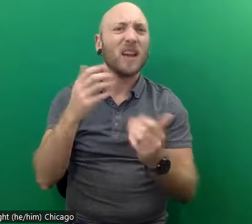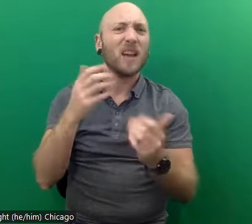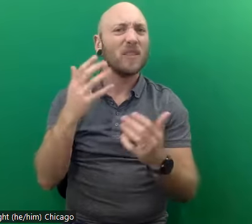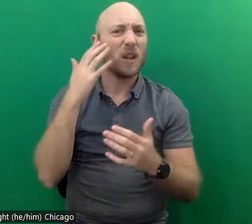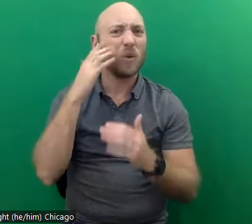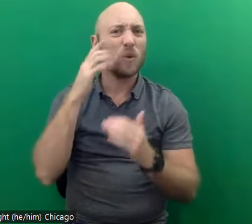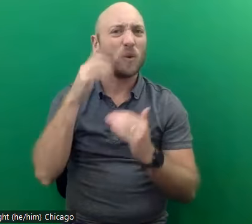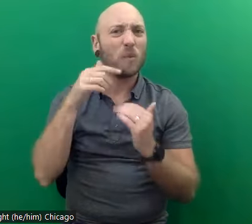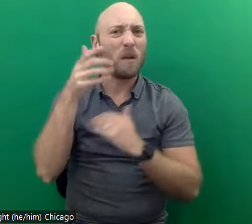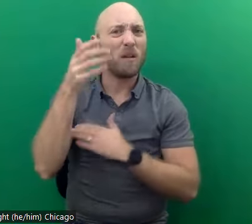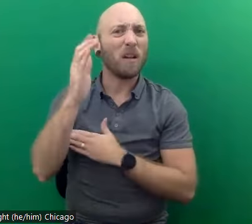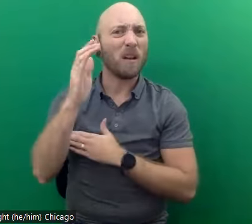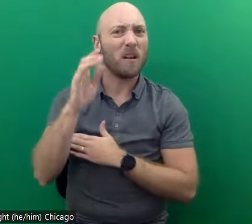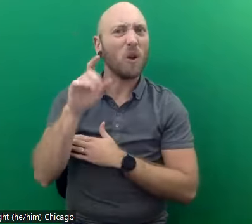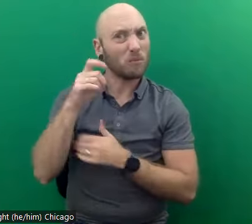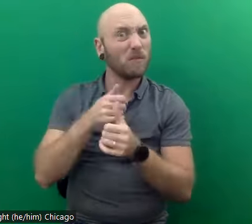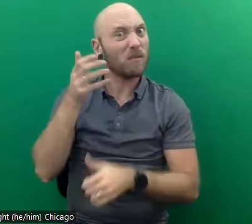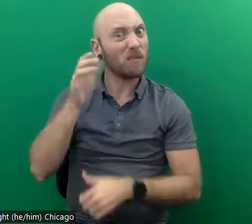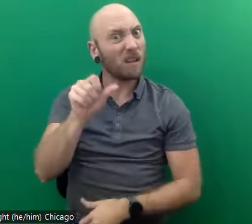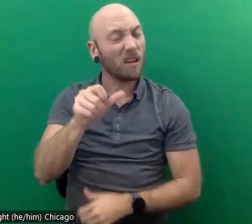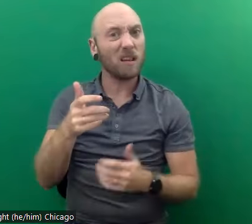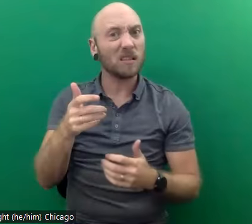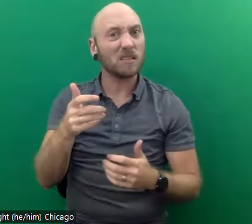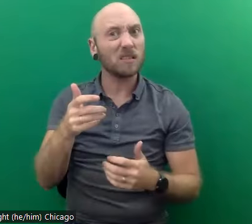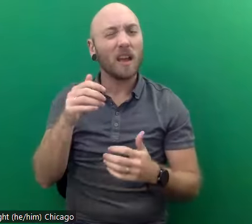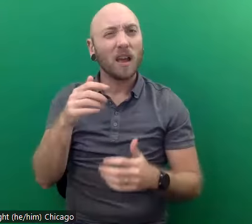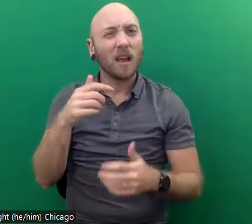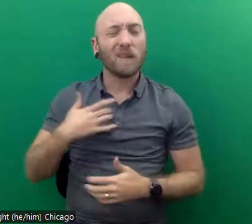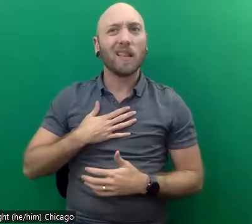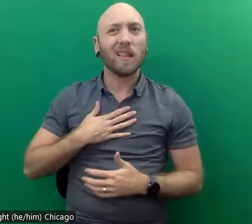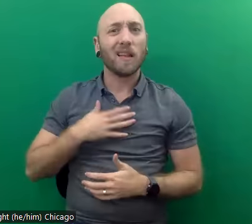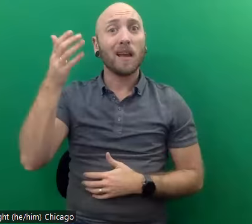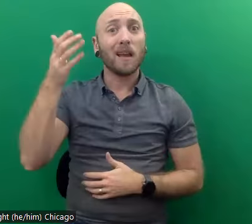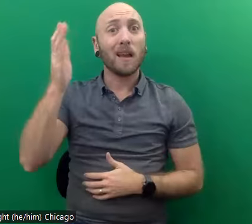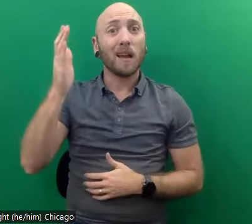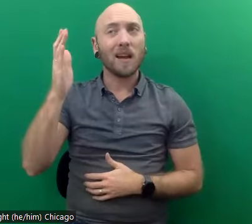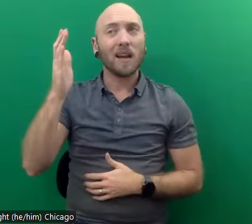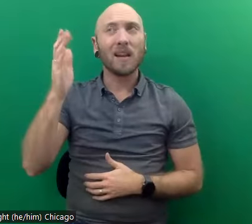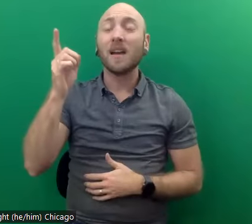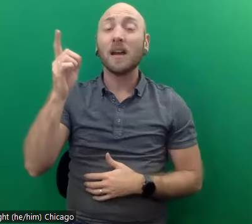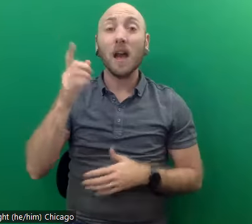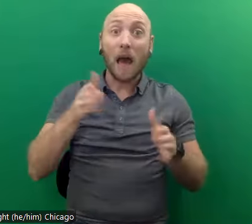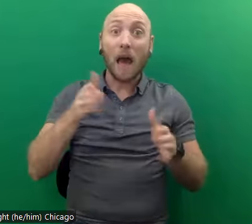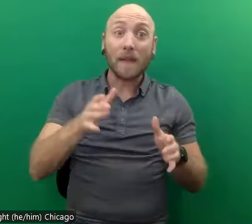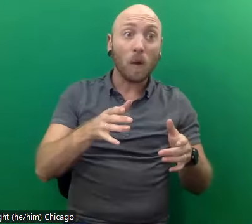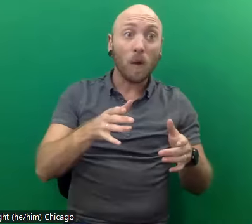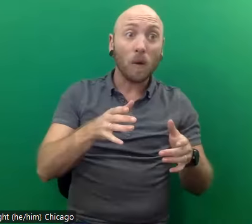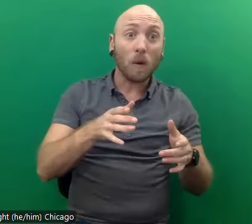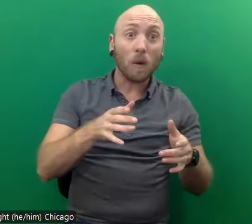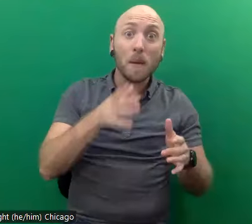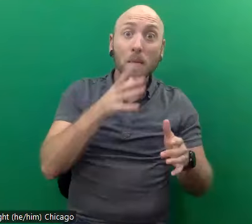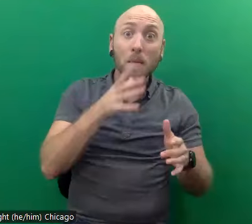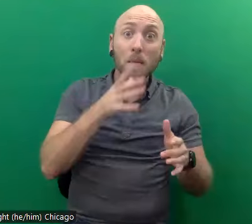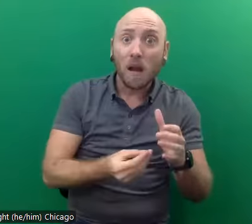Yet, you know, to me, a God would never let something like what happened to me as a child ever happen. So